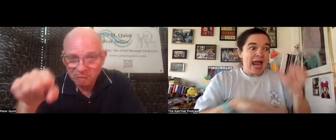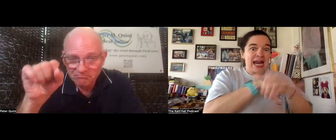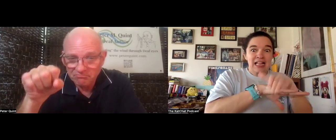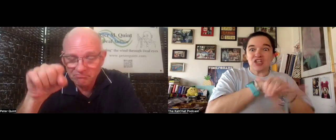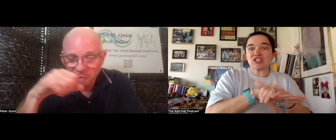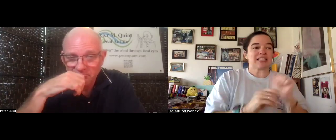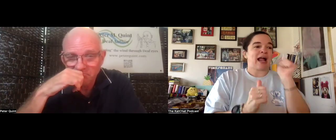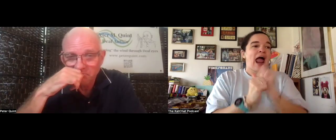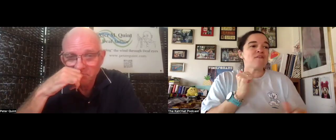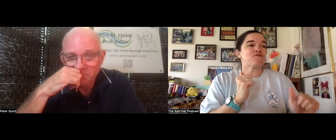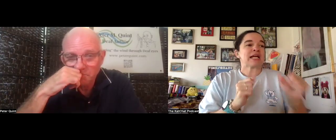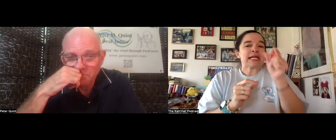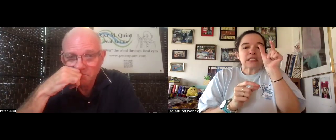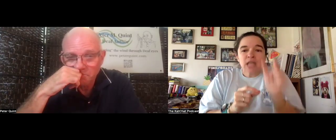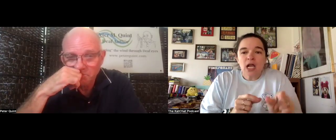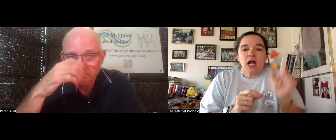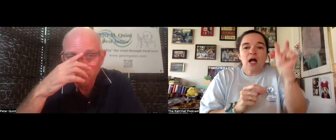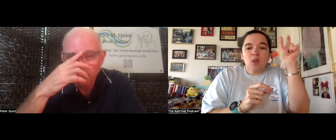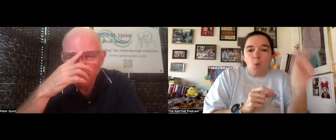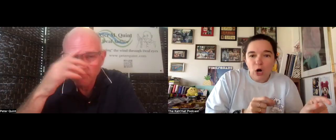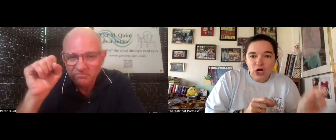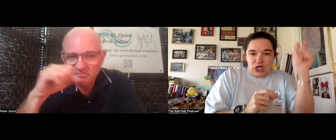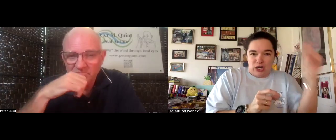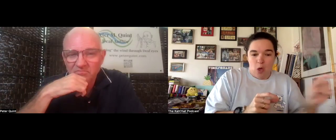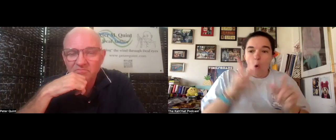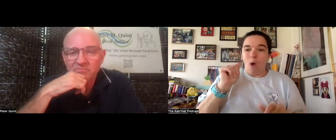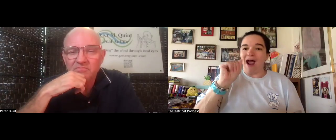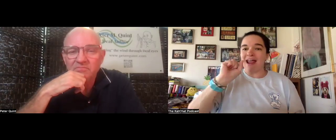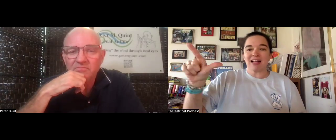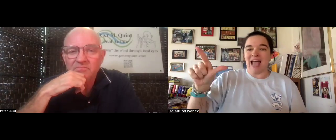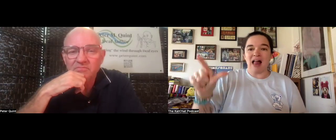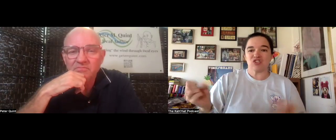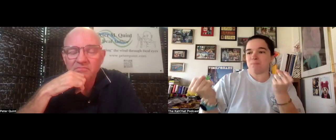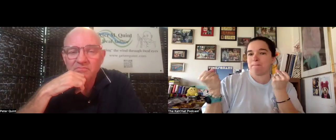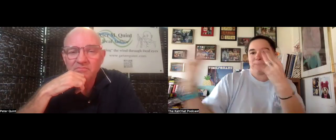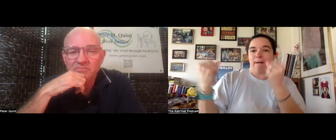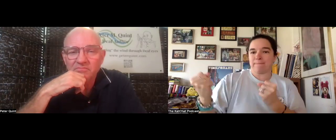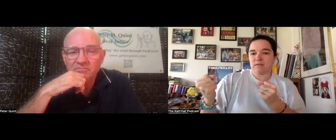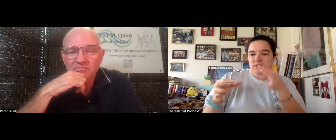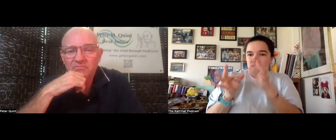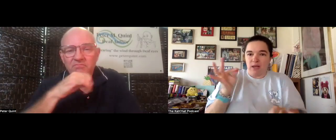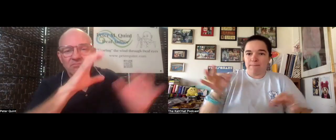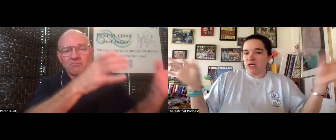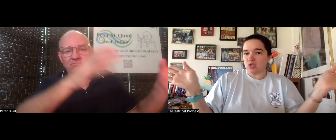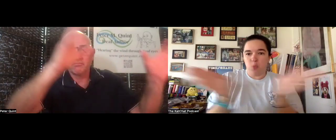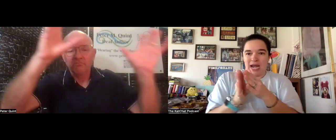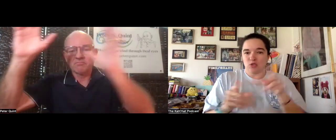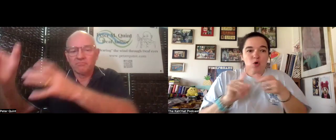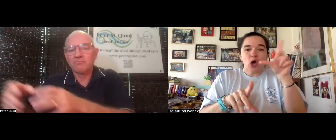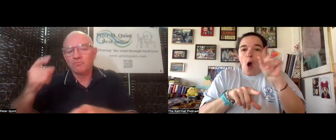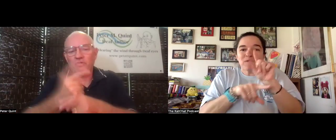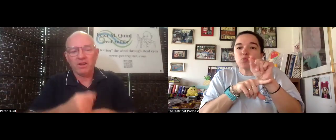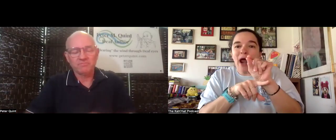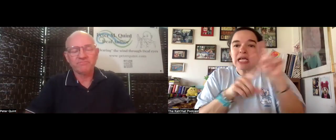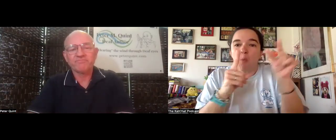different. English like every single word. Why is simple sweet?